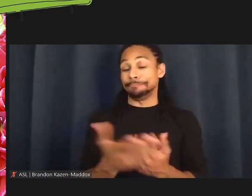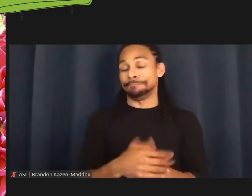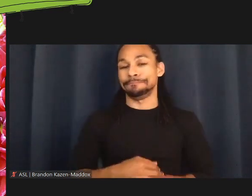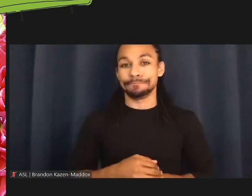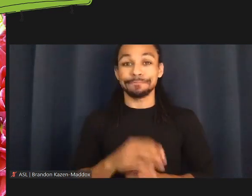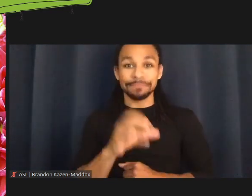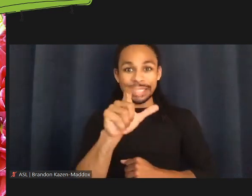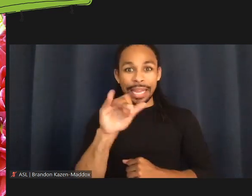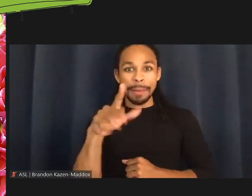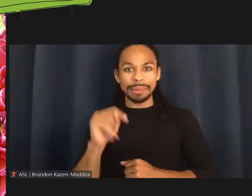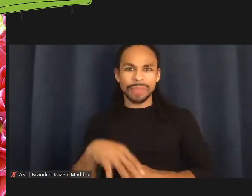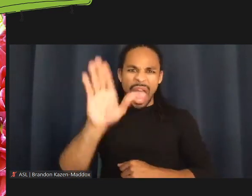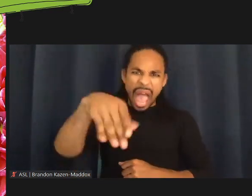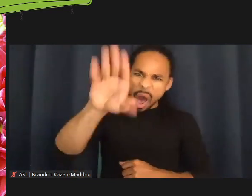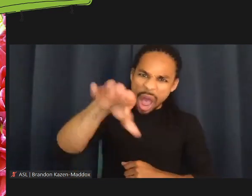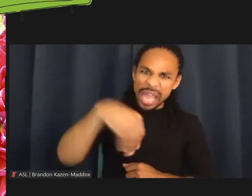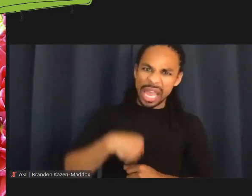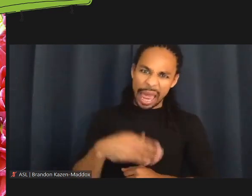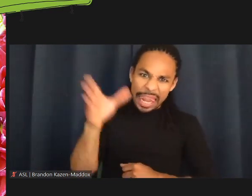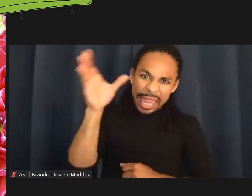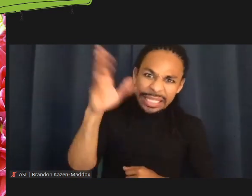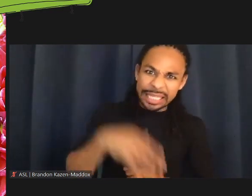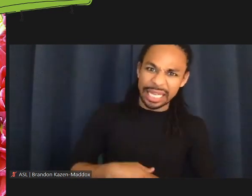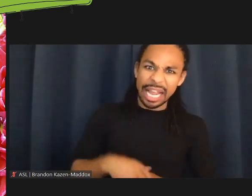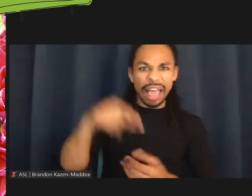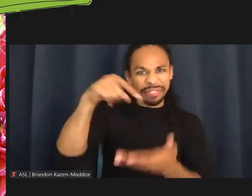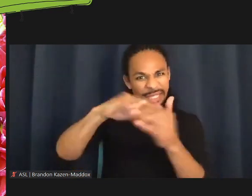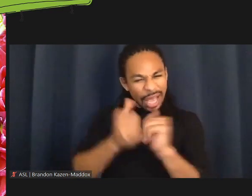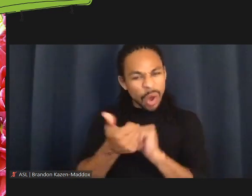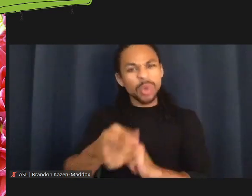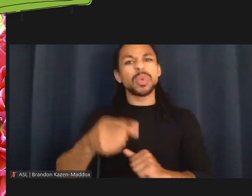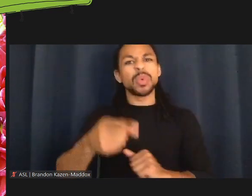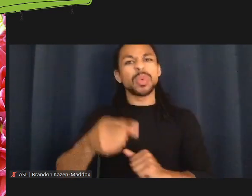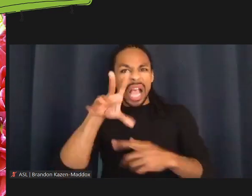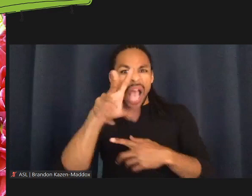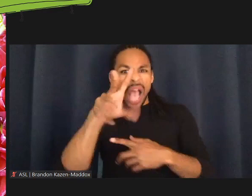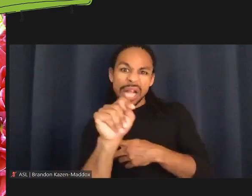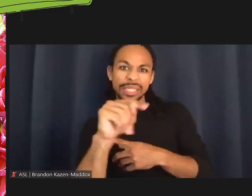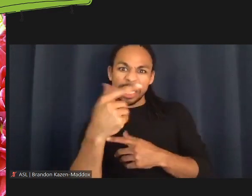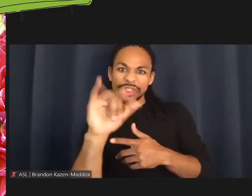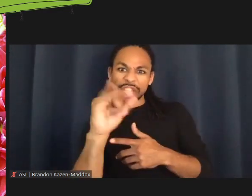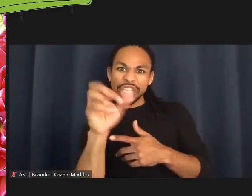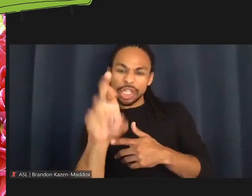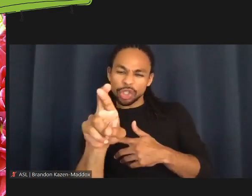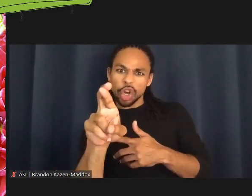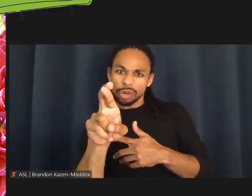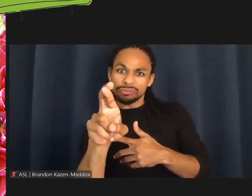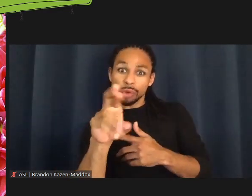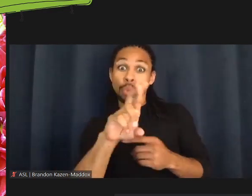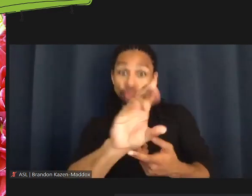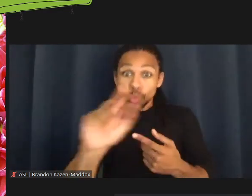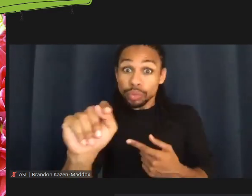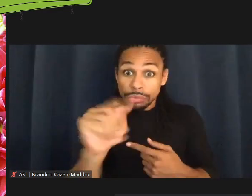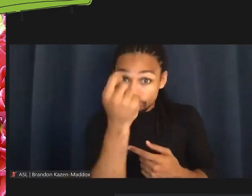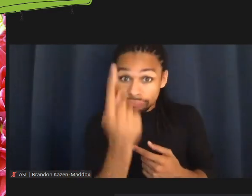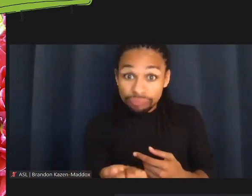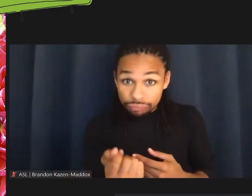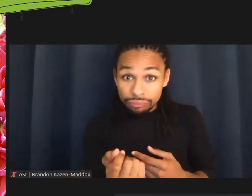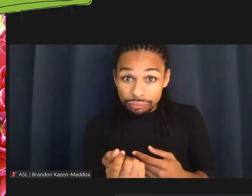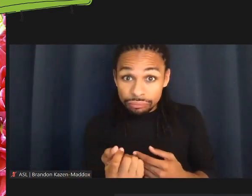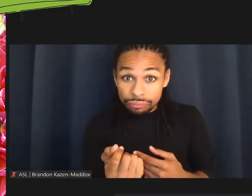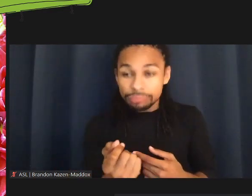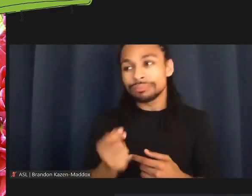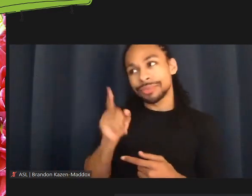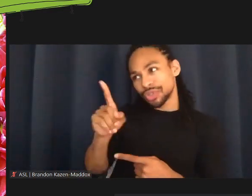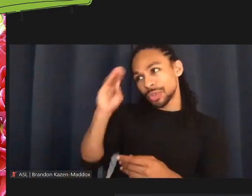Oi, listen, this is how to cut the ginger, huh? It's a root, she said